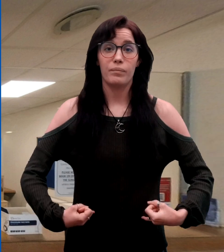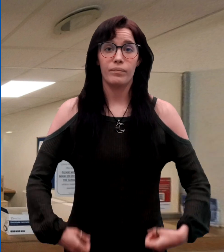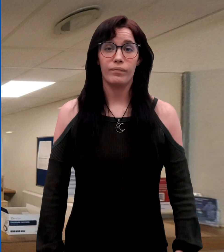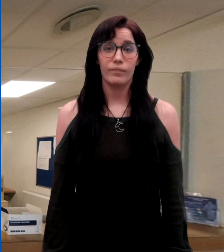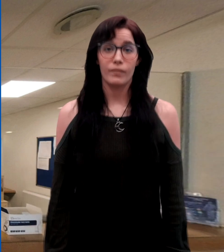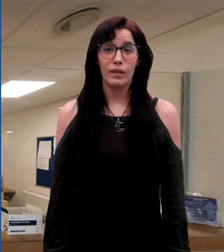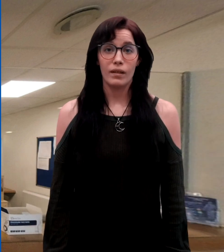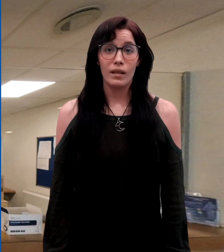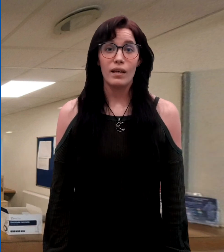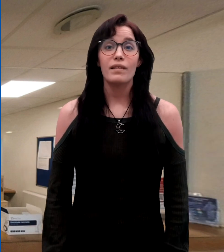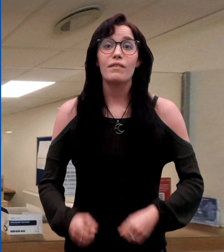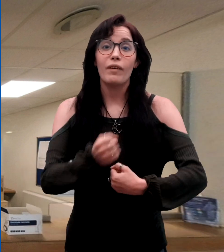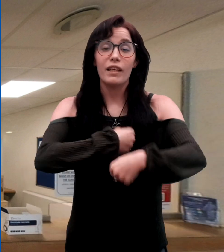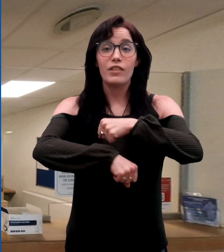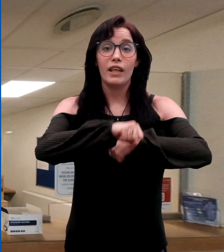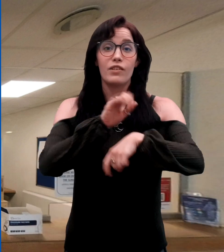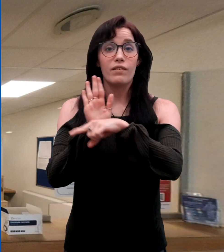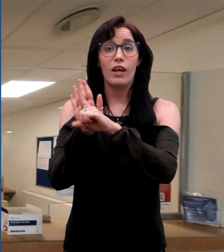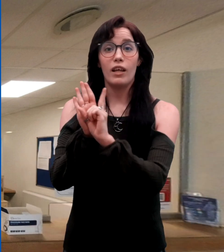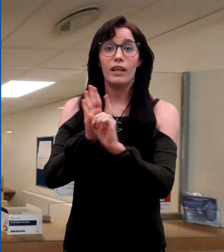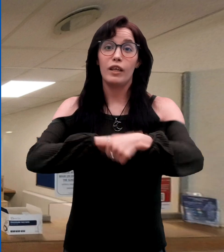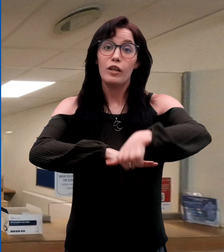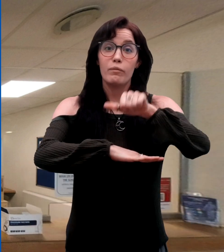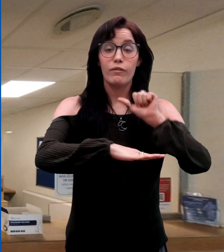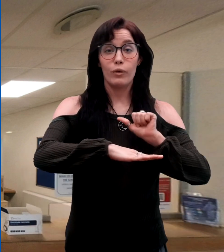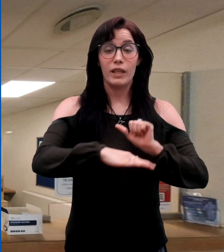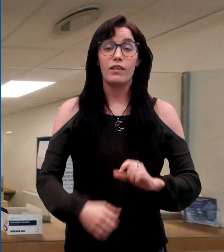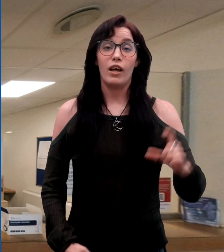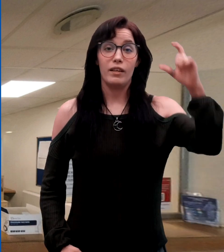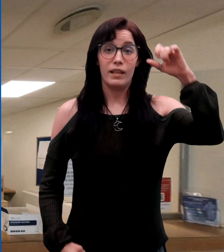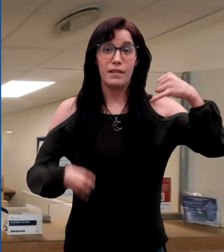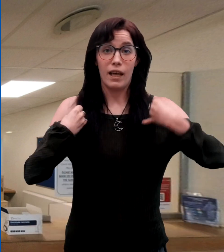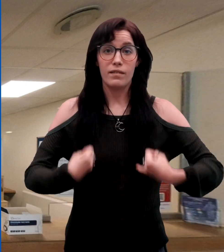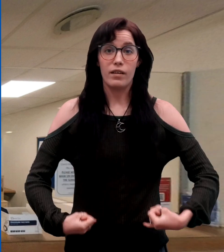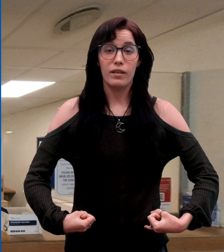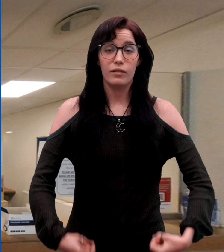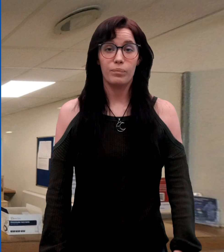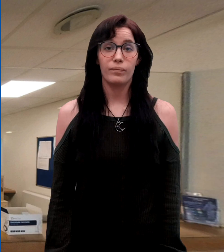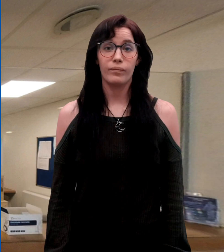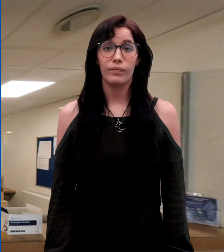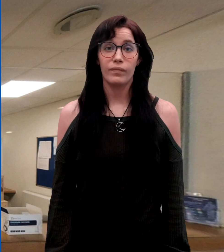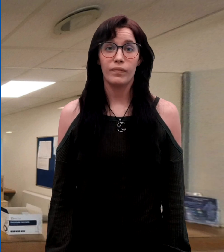cancer. It is to find changes early before they turn into cancer.